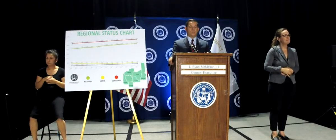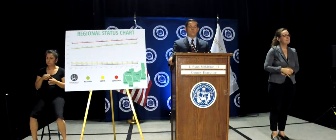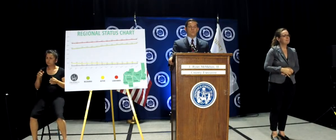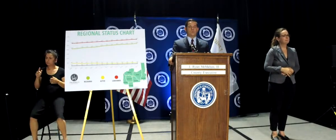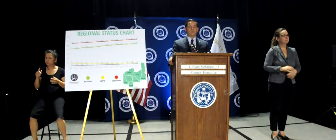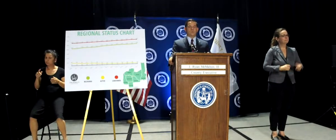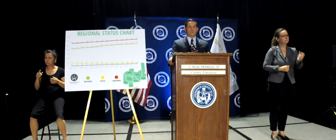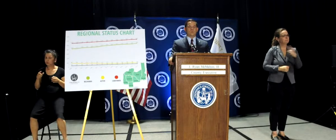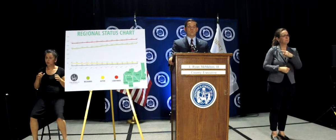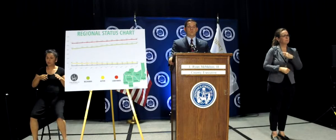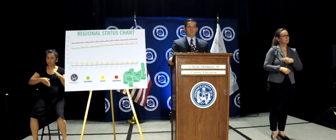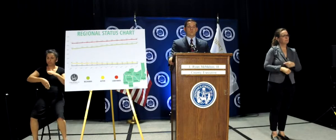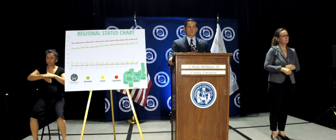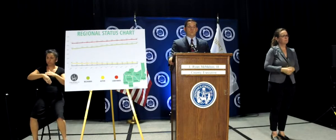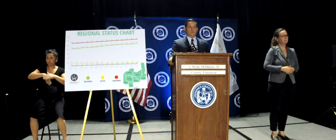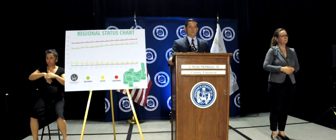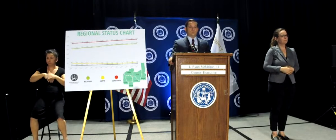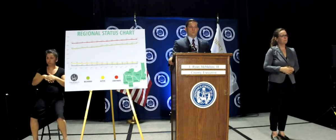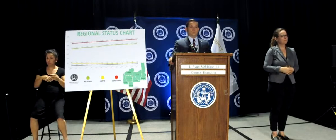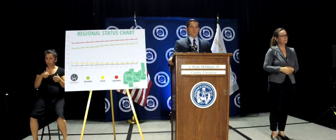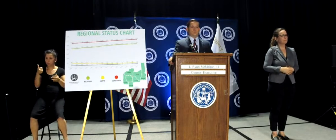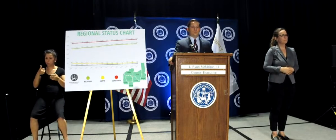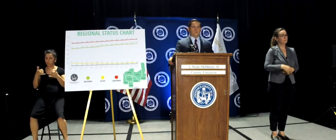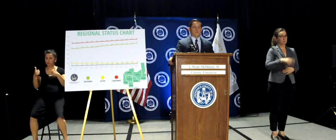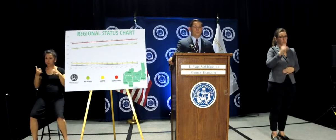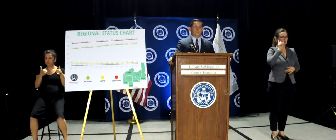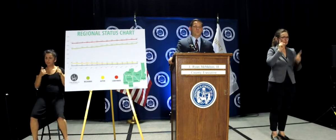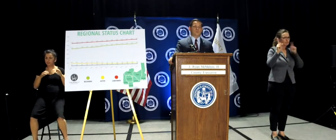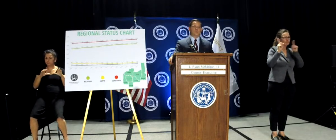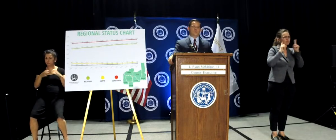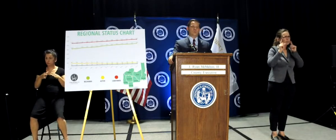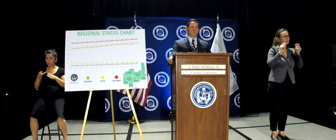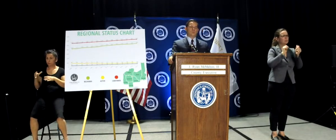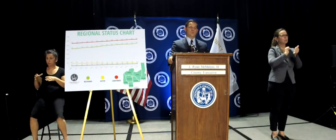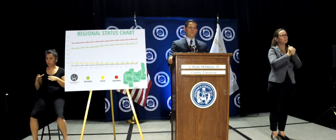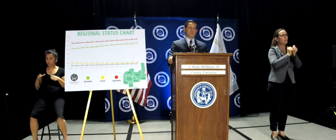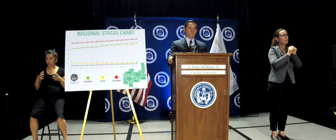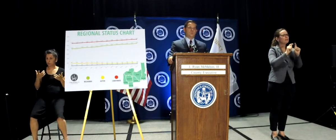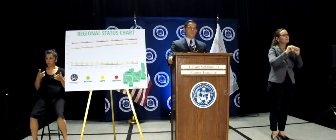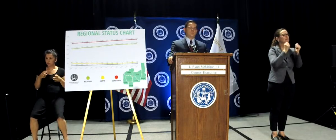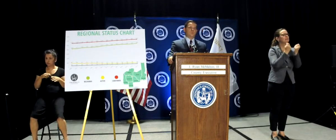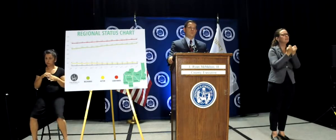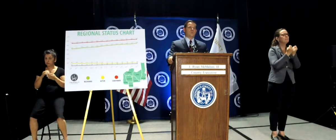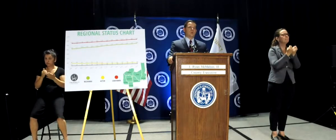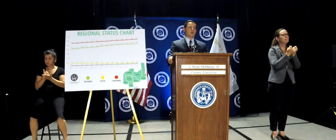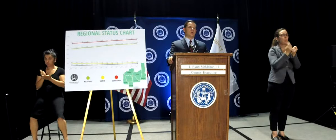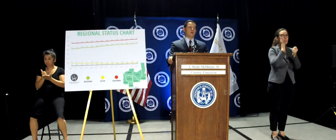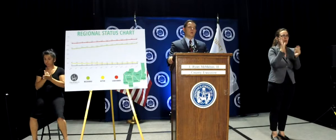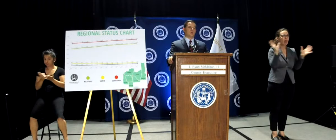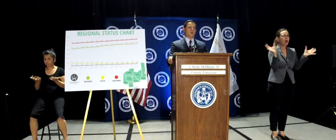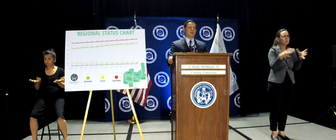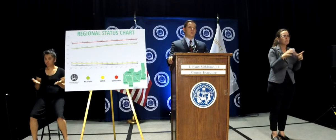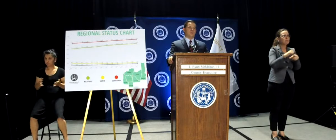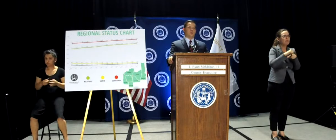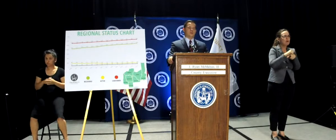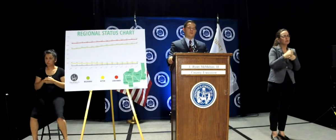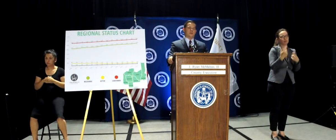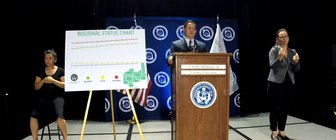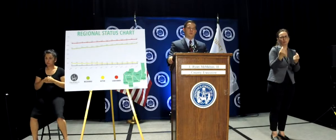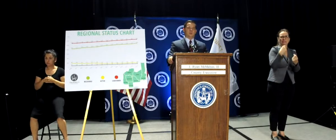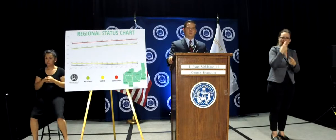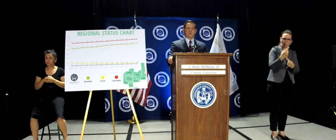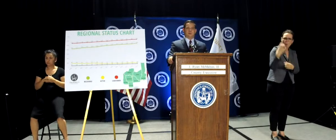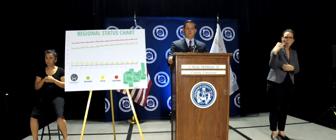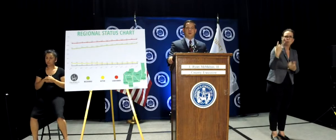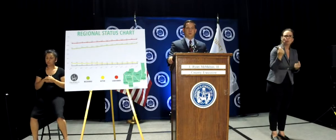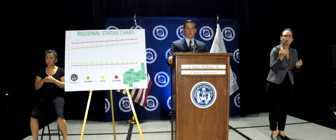of encouragement on people having practices, even though shouldn't. They probably shouldn't. Well, first off, I think